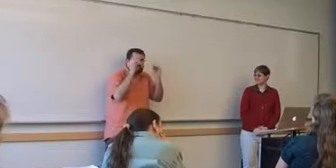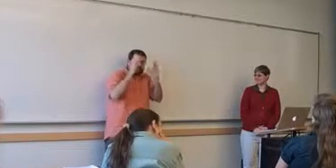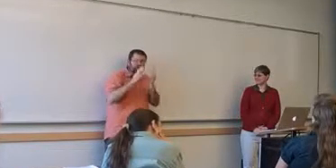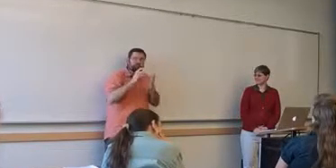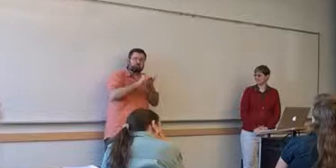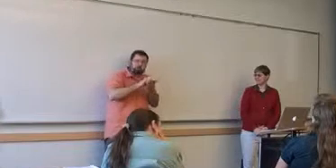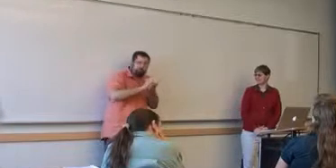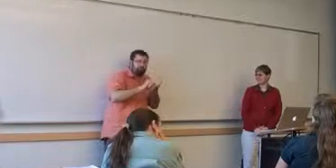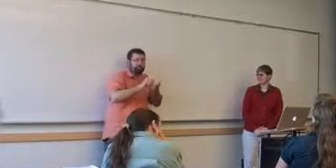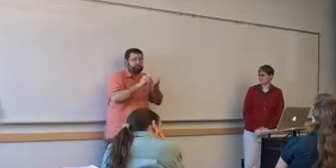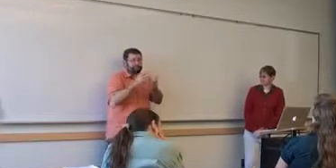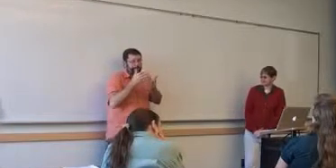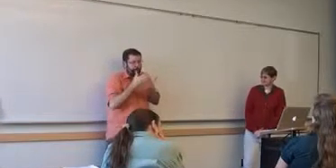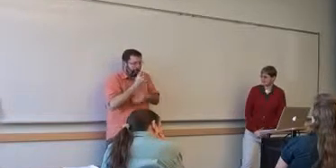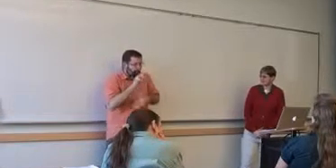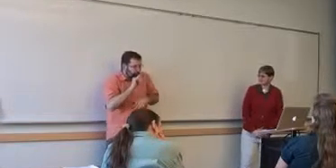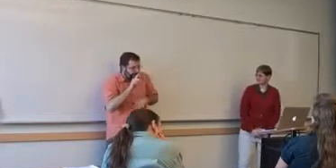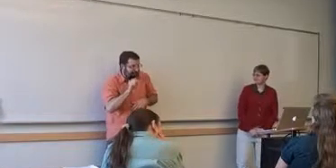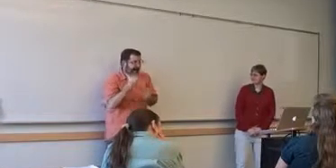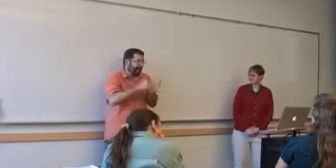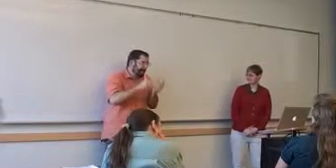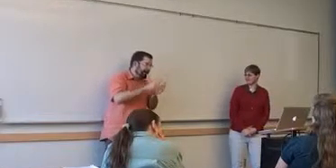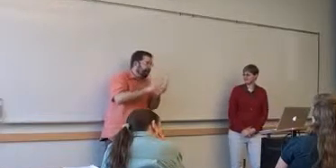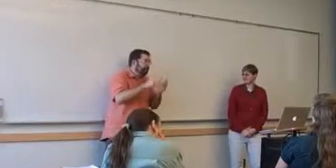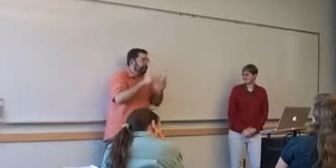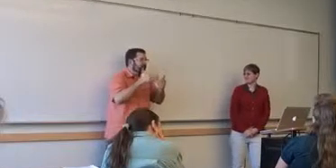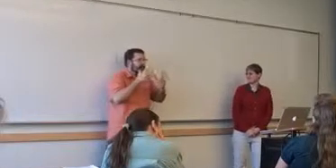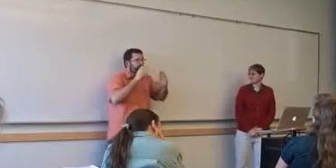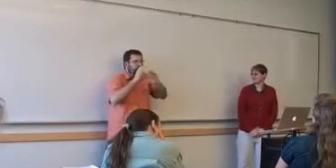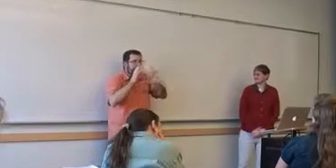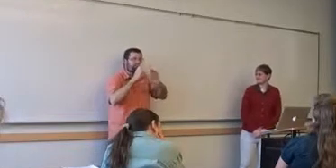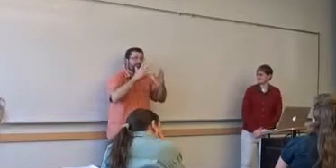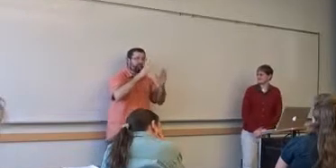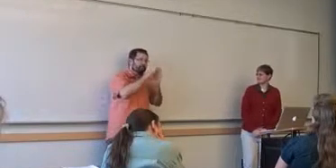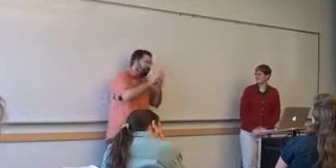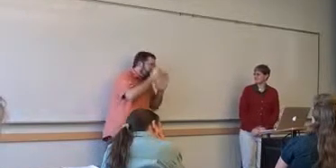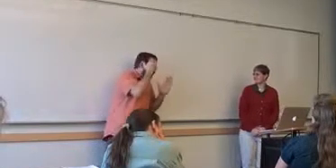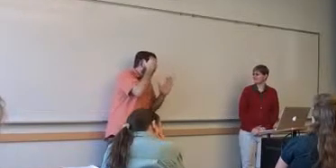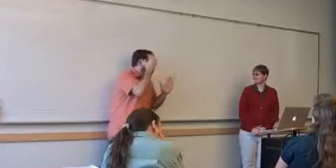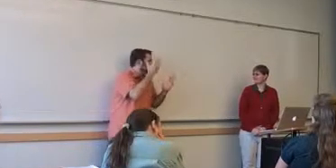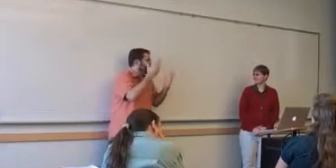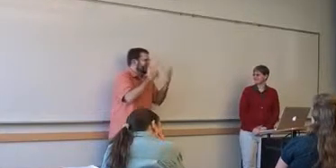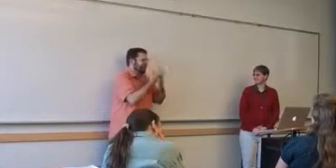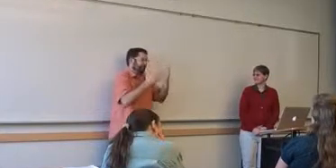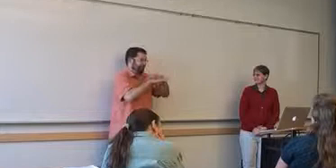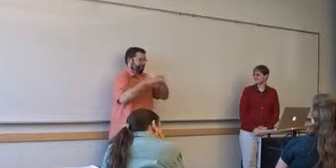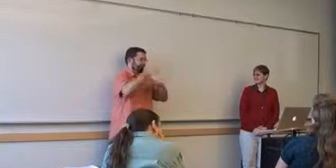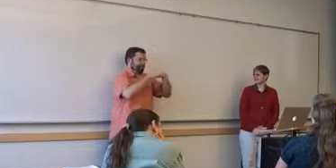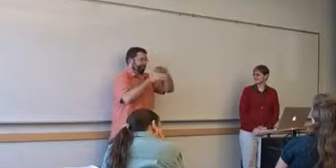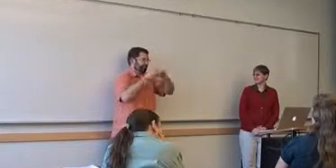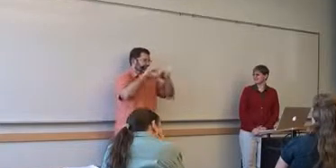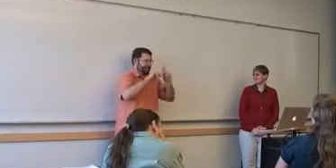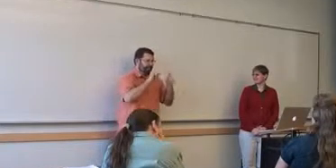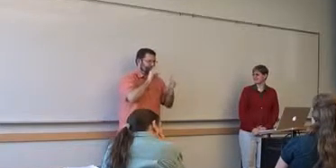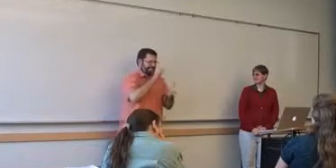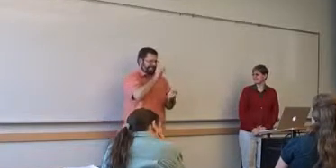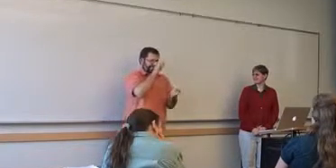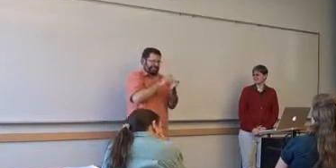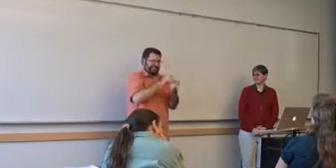remember how it started. I had teachers, we went through drills, we had repetition and conversations, and, you know, I think it all just kind of adds